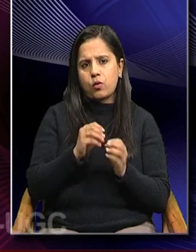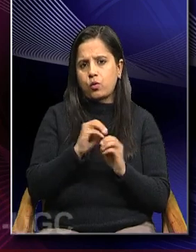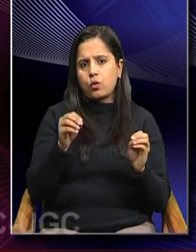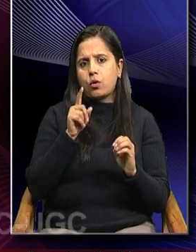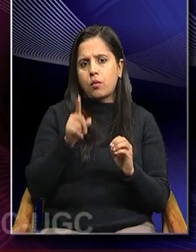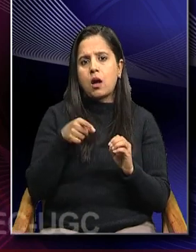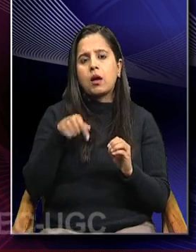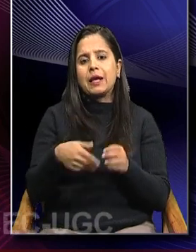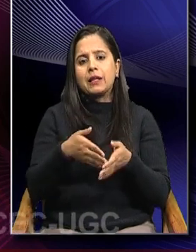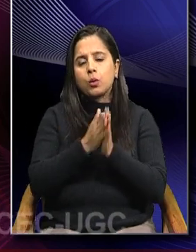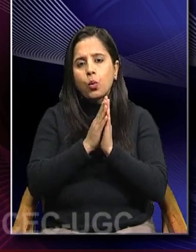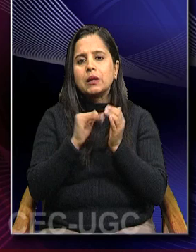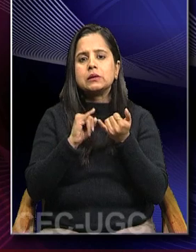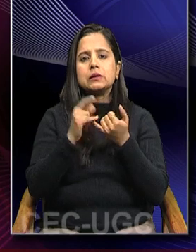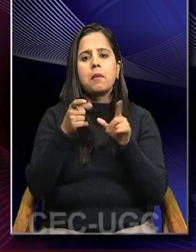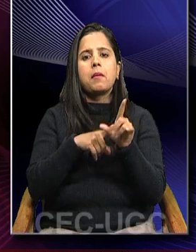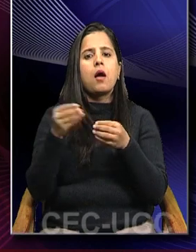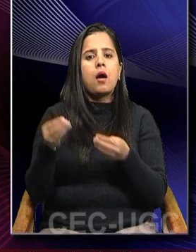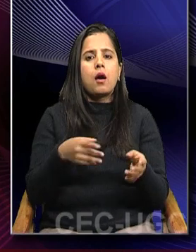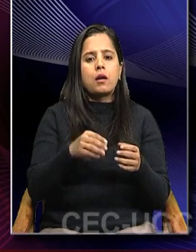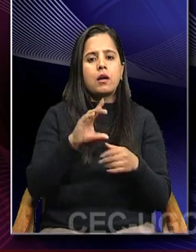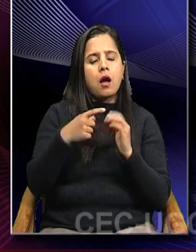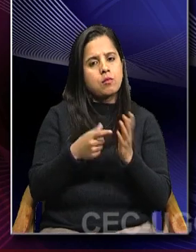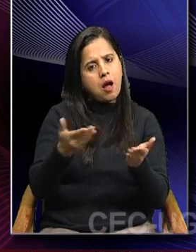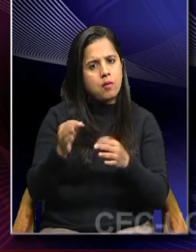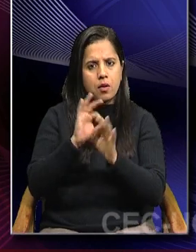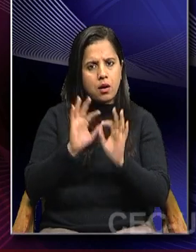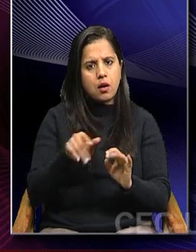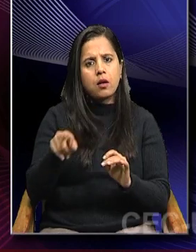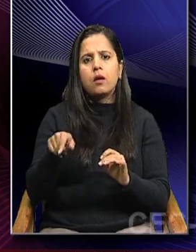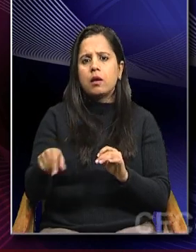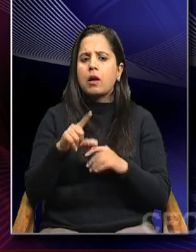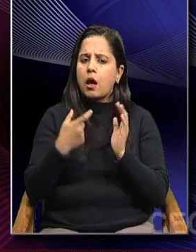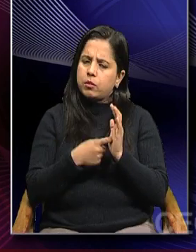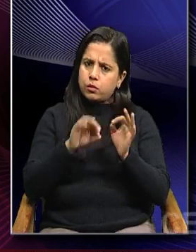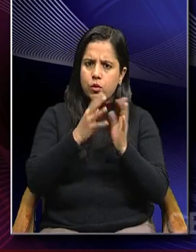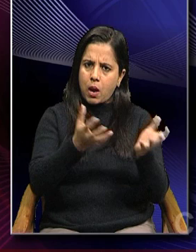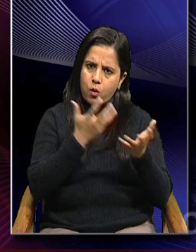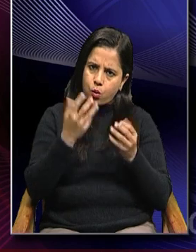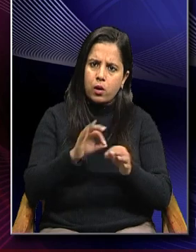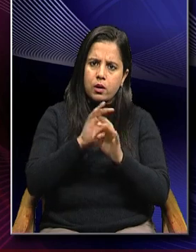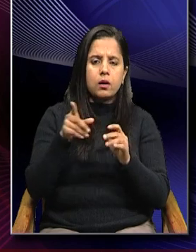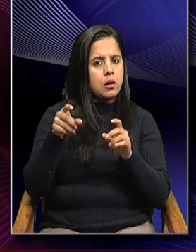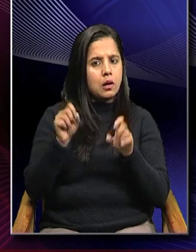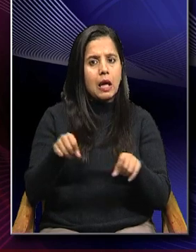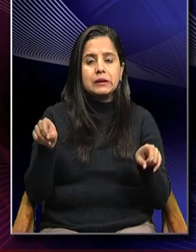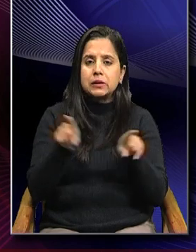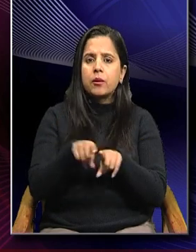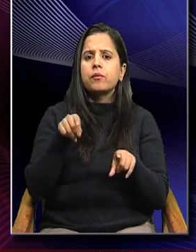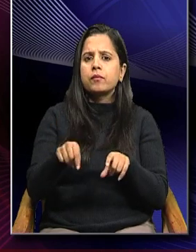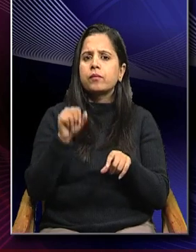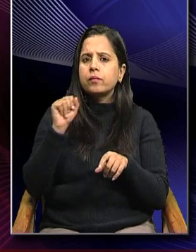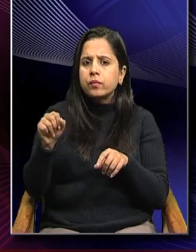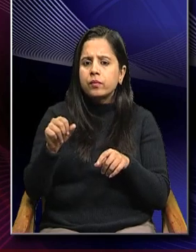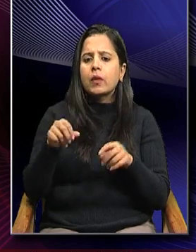of requisite supply. There is a customer available, customer is willing to buy a product which can exactly cater to their